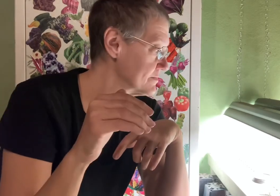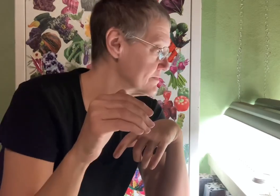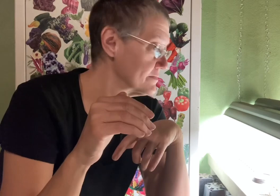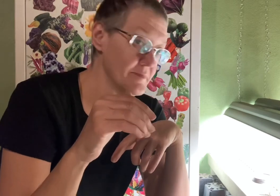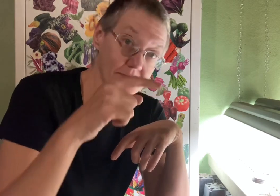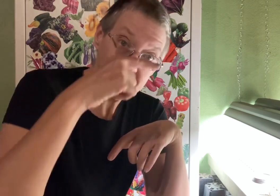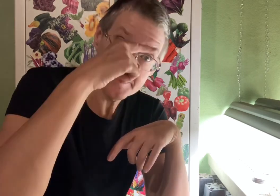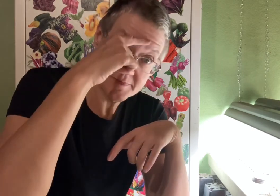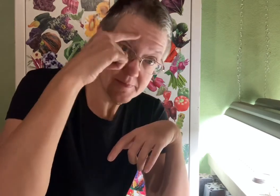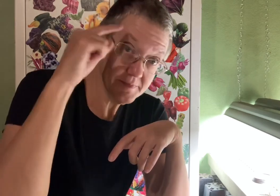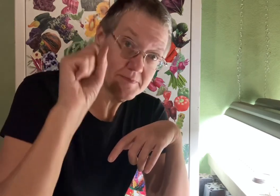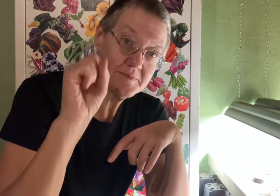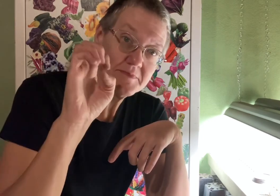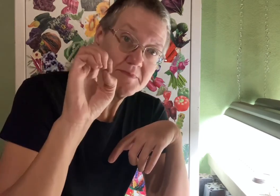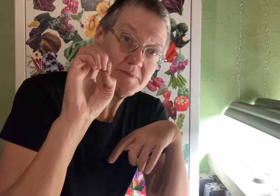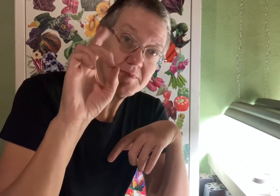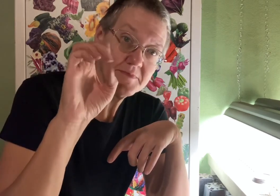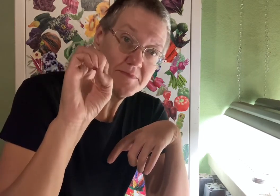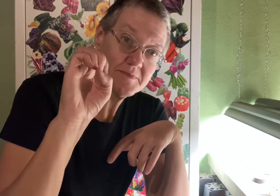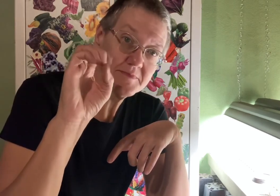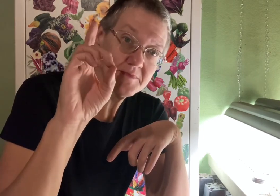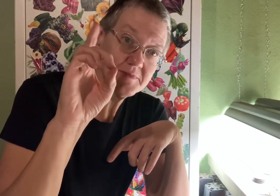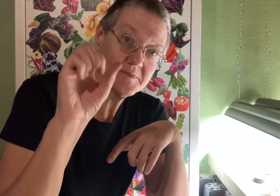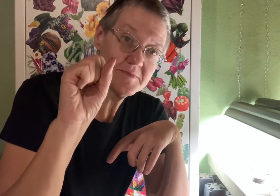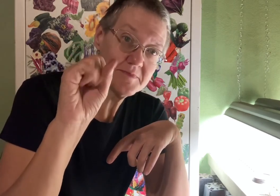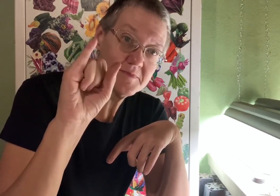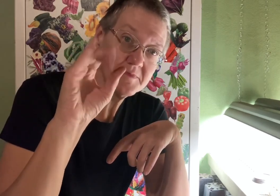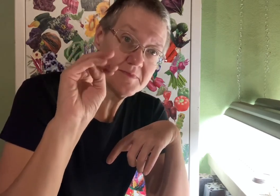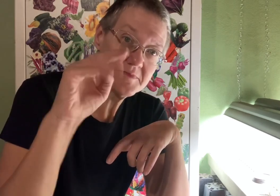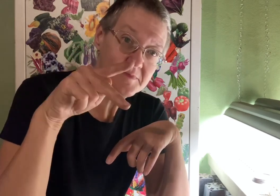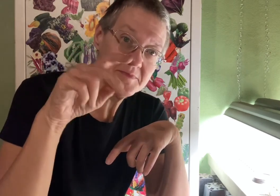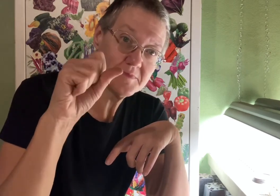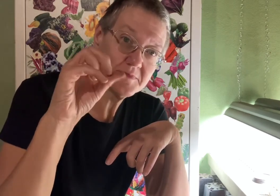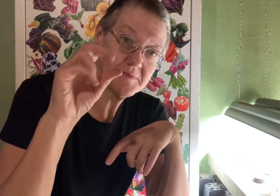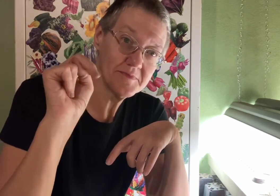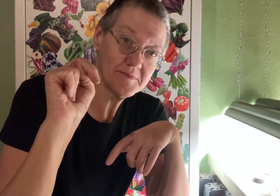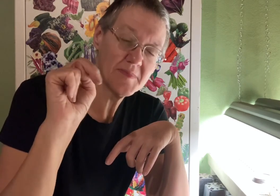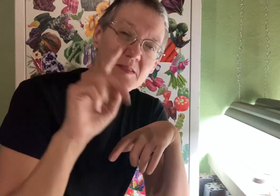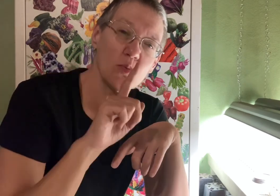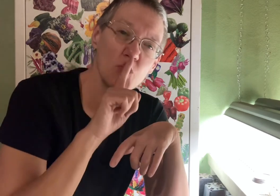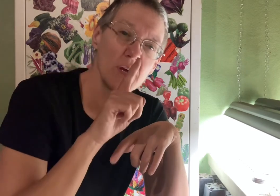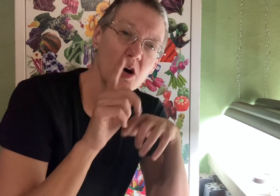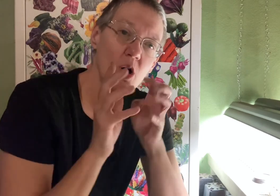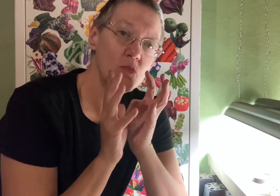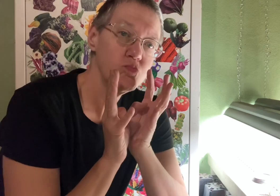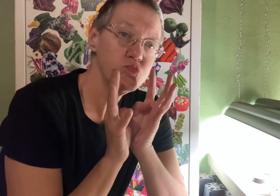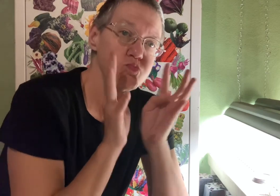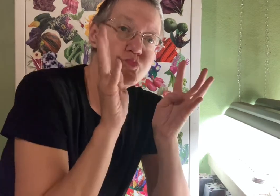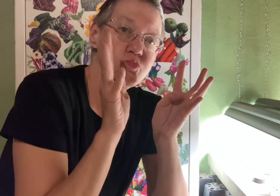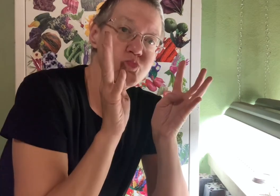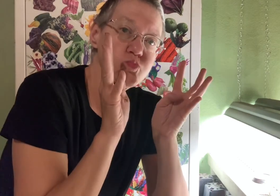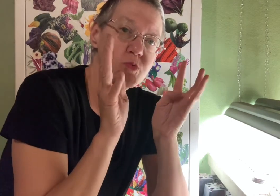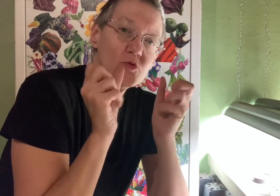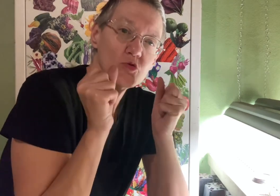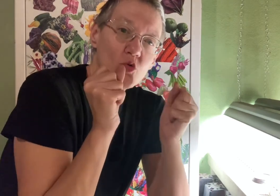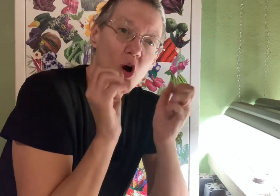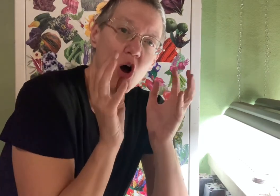so we've planted our lettuce mix from Baker Creek. We've planted our black-seeded Simpson. That's a really